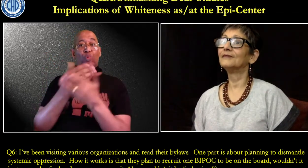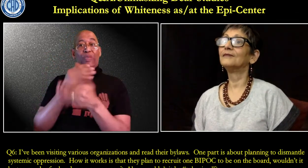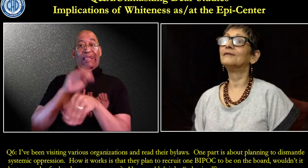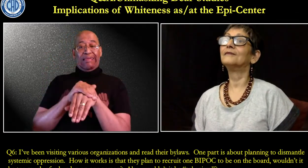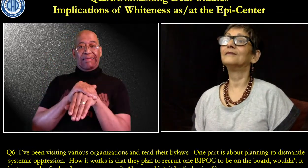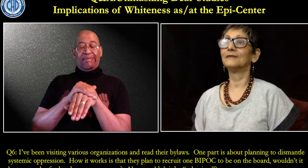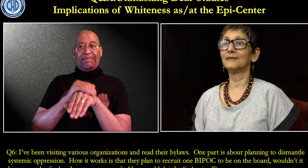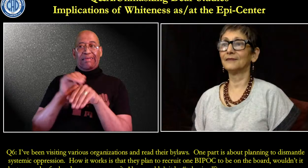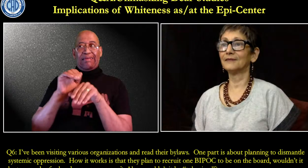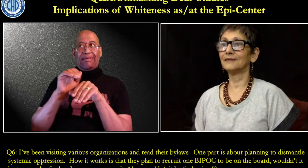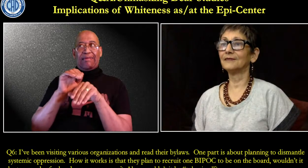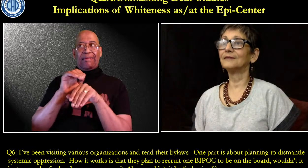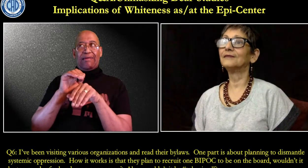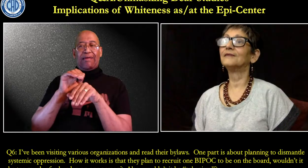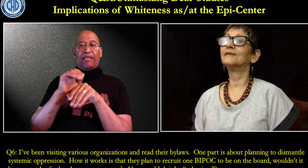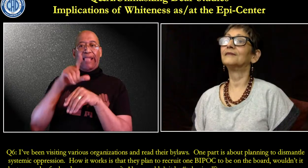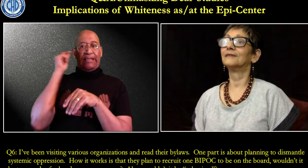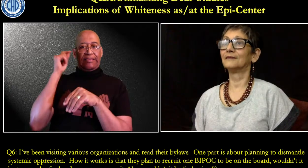that was puzzling